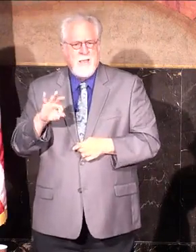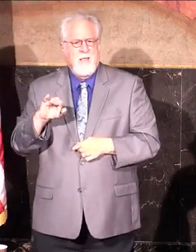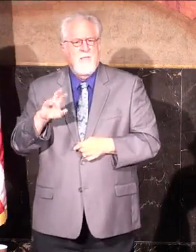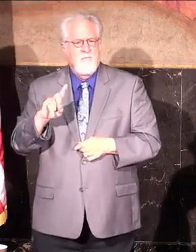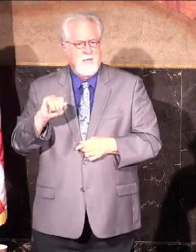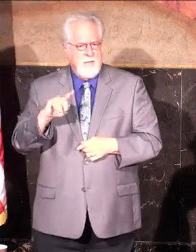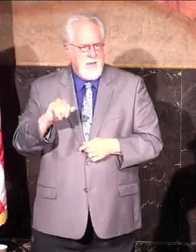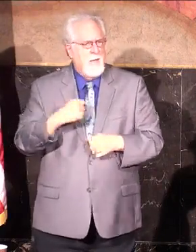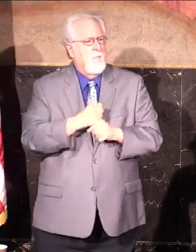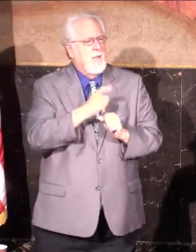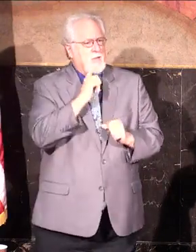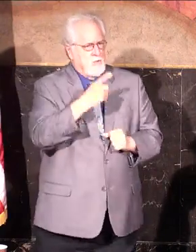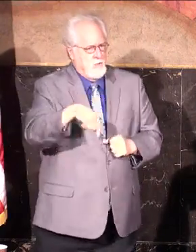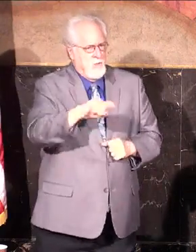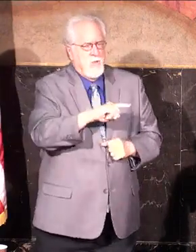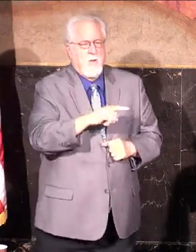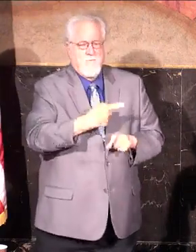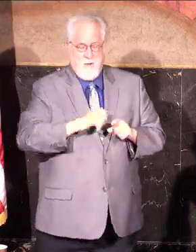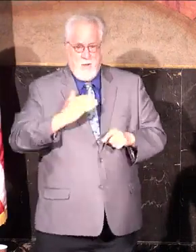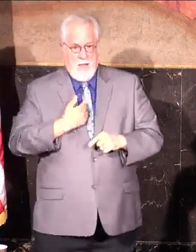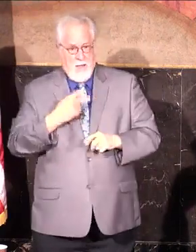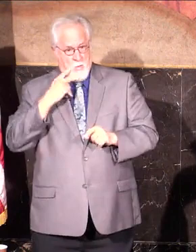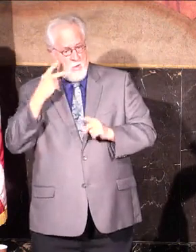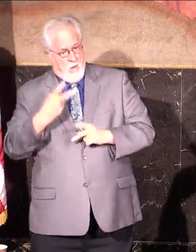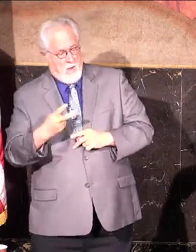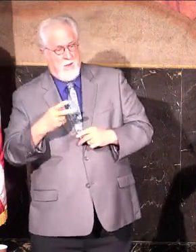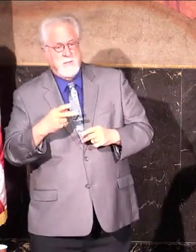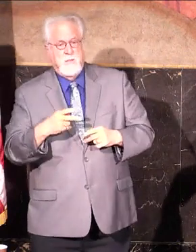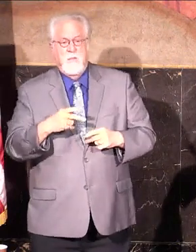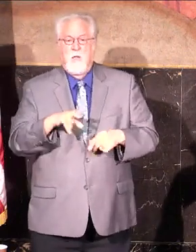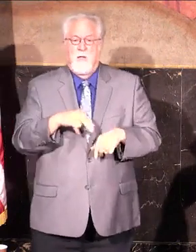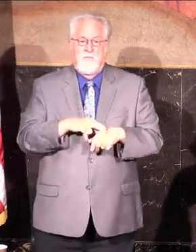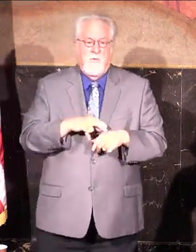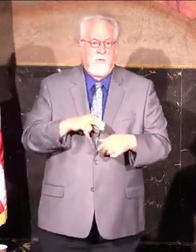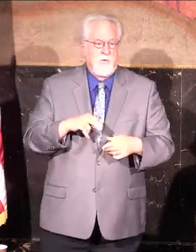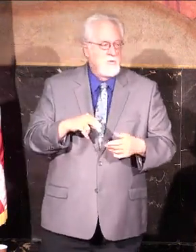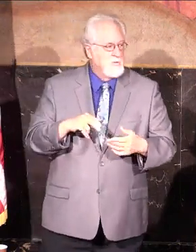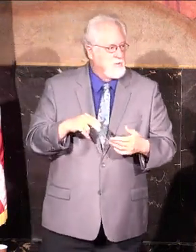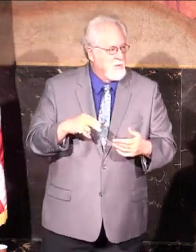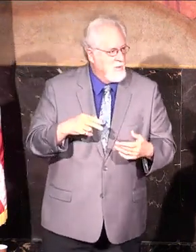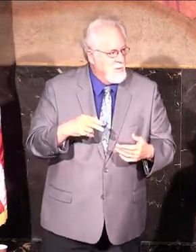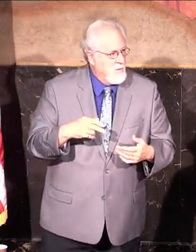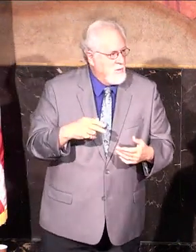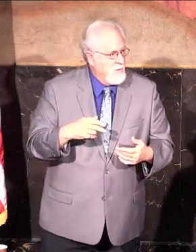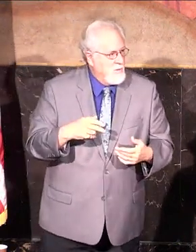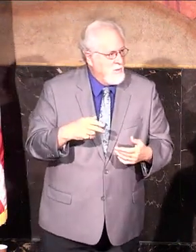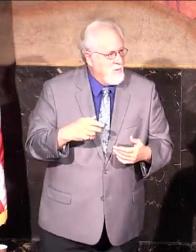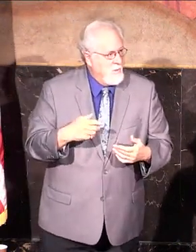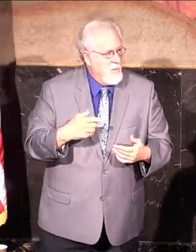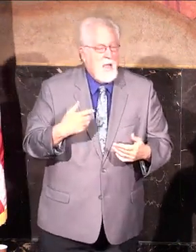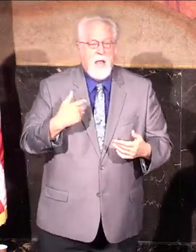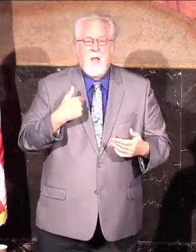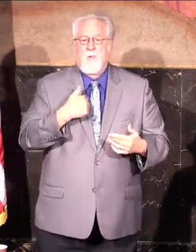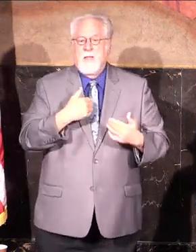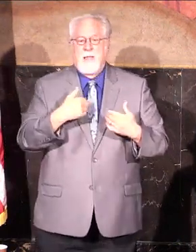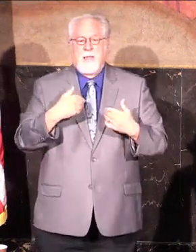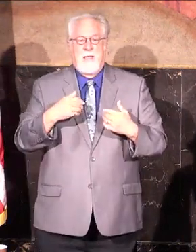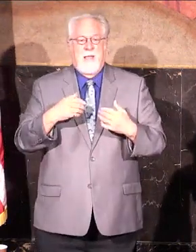to assure you that from our eyes, of course, as a payer, we pay, more than $300